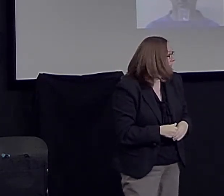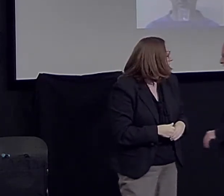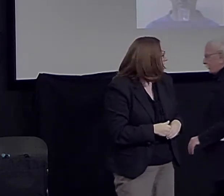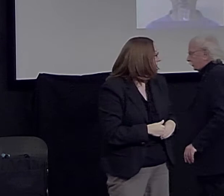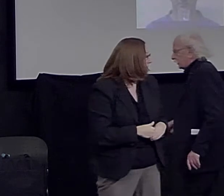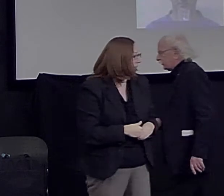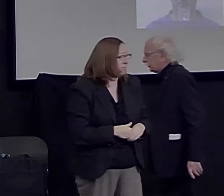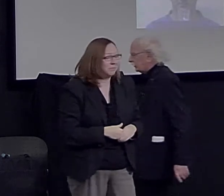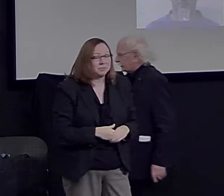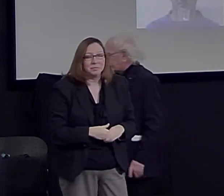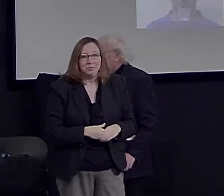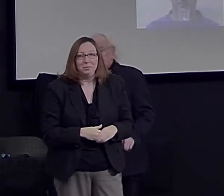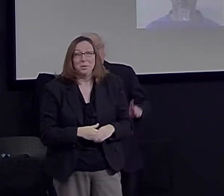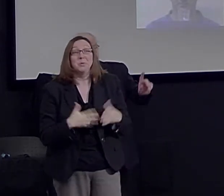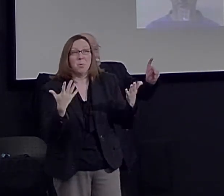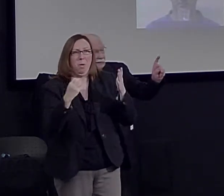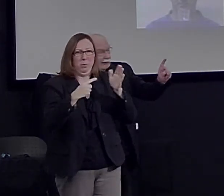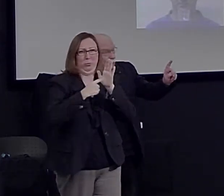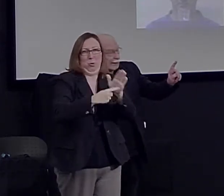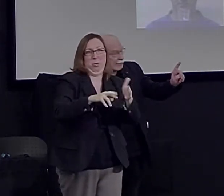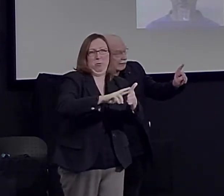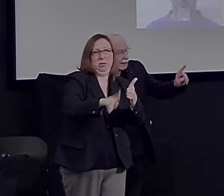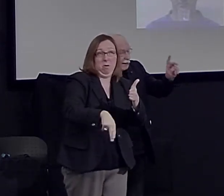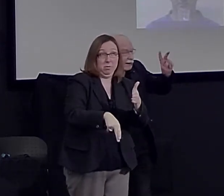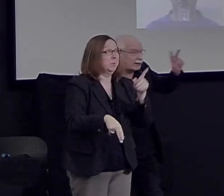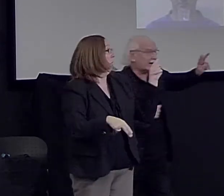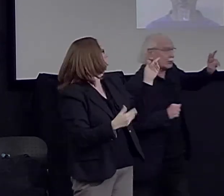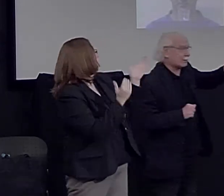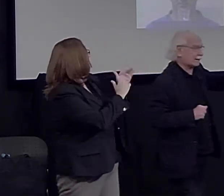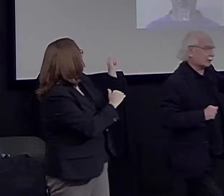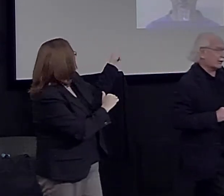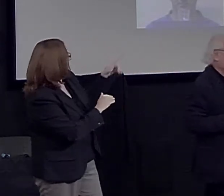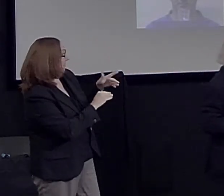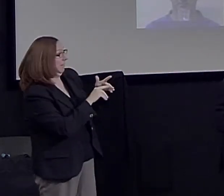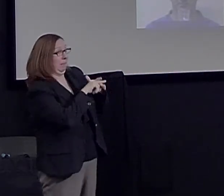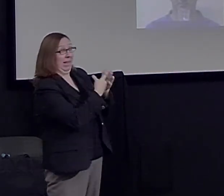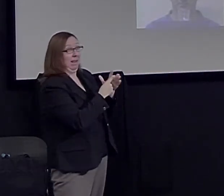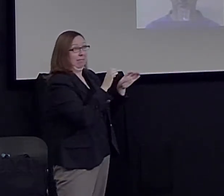Okay, now let's see the result. This is the first part of the experiment. The second part